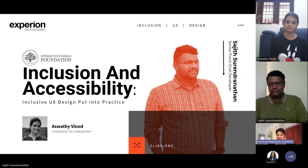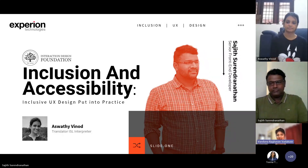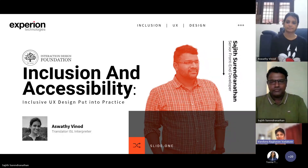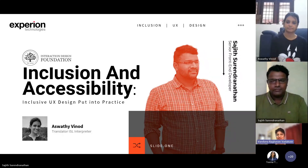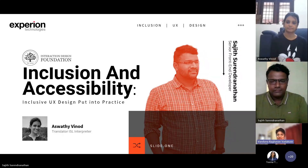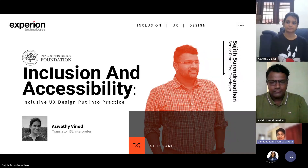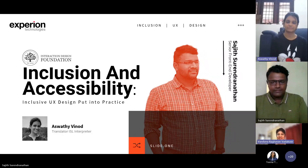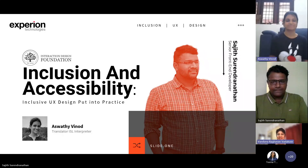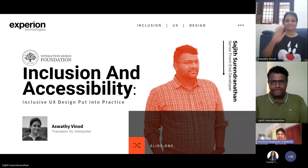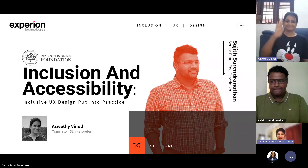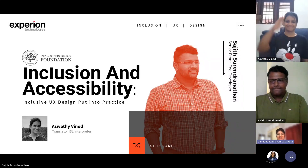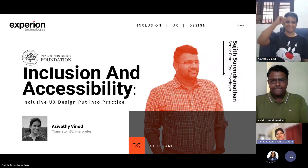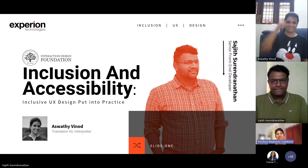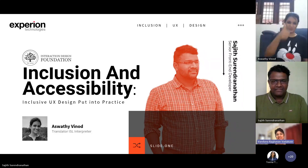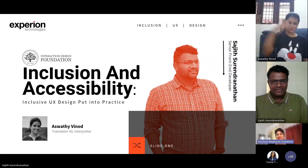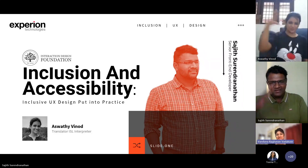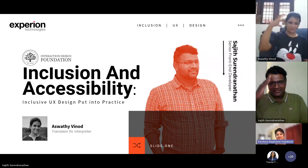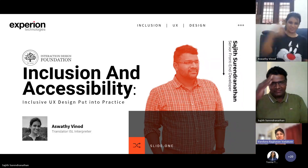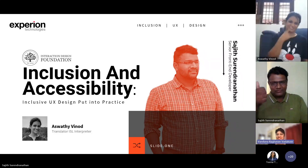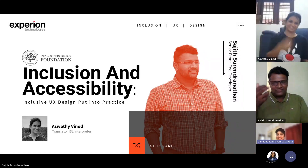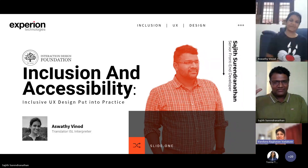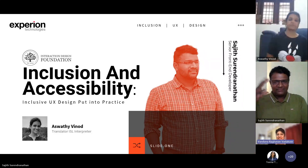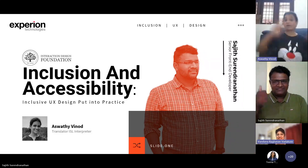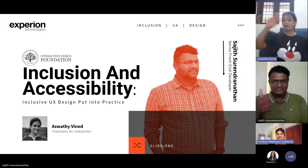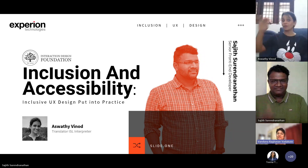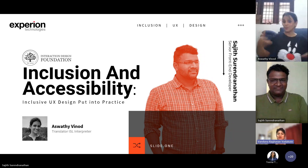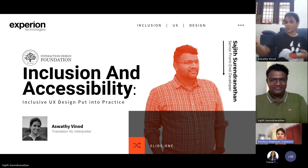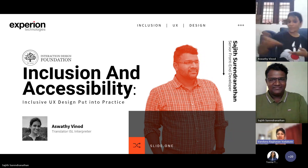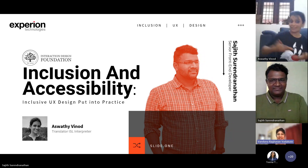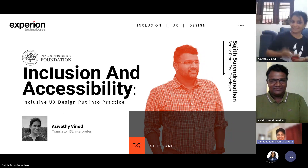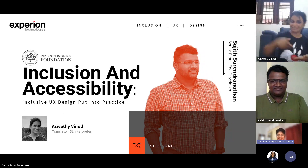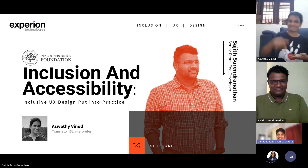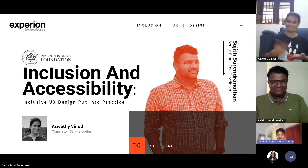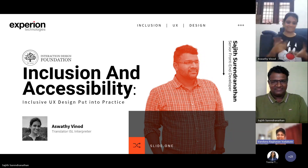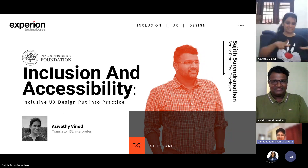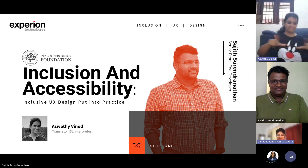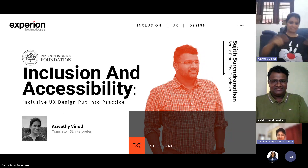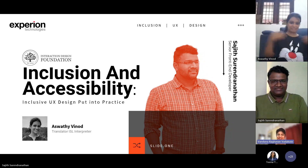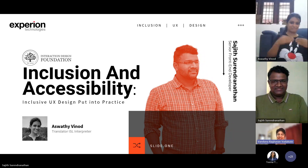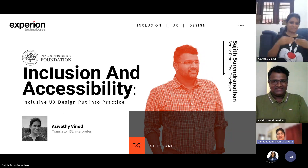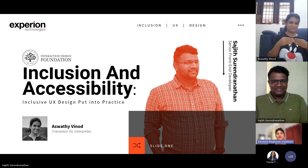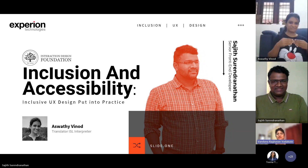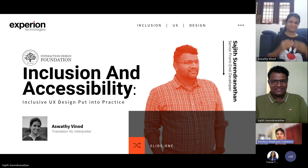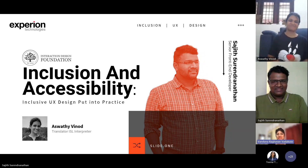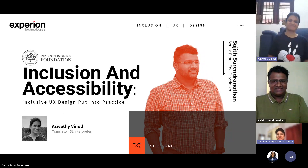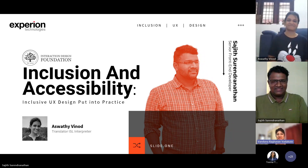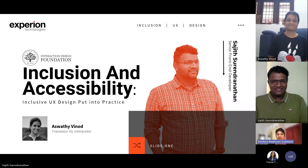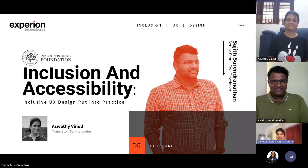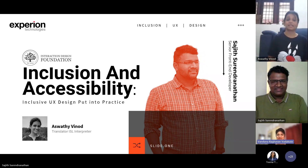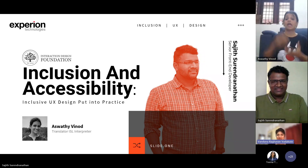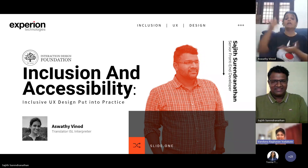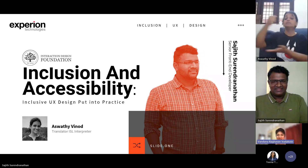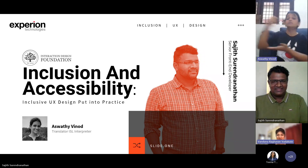A very good afternoon, everyone. Welcome to Design Meetup powered by IxDF Kerala and co-sponsored